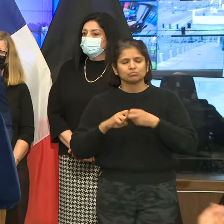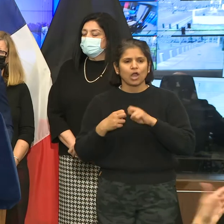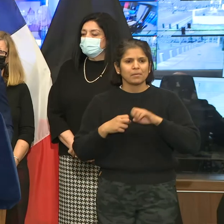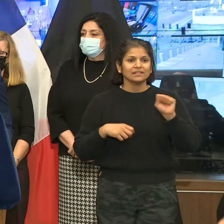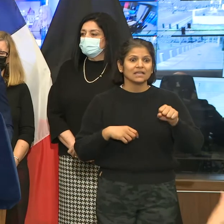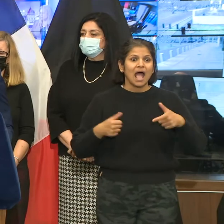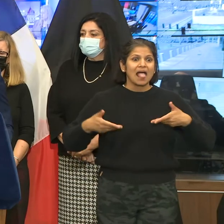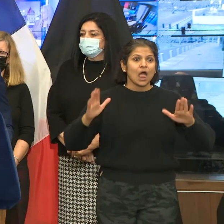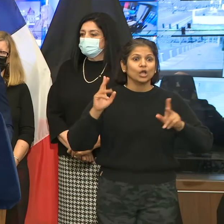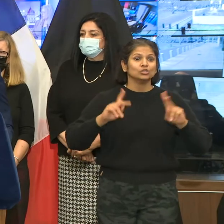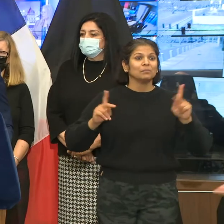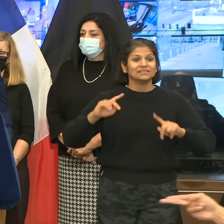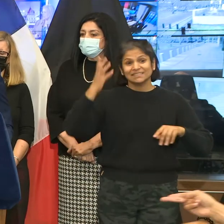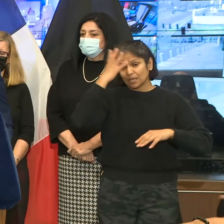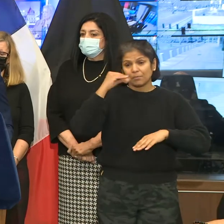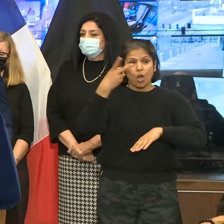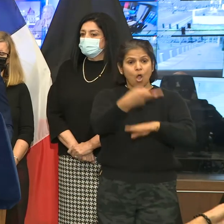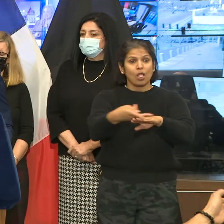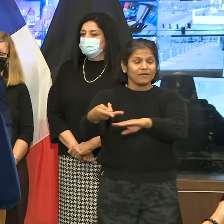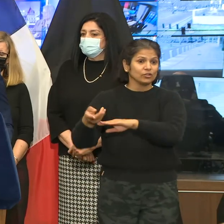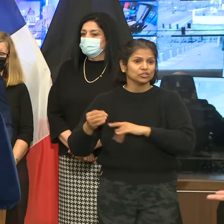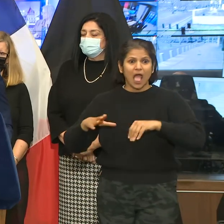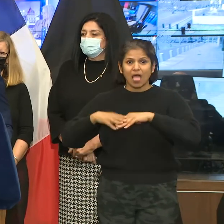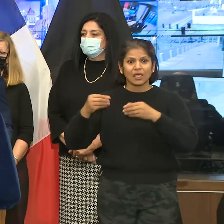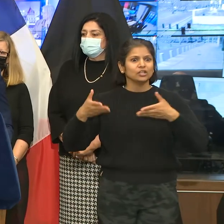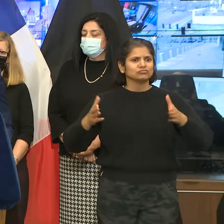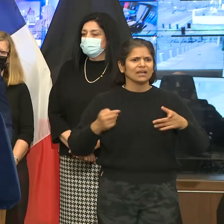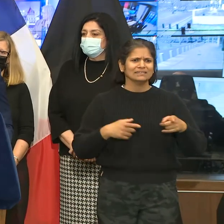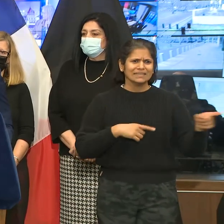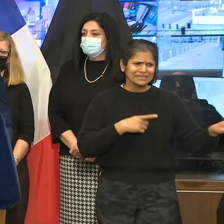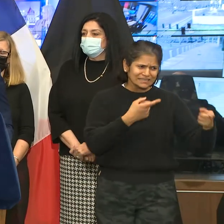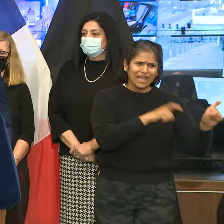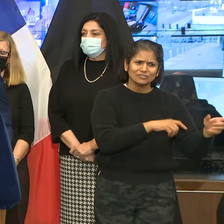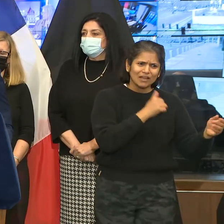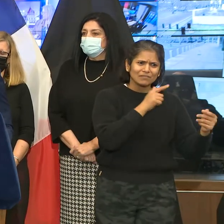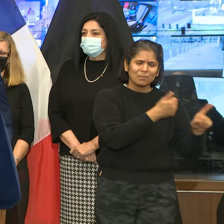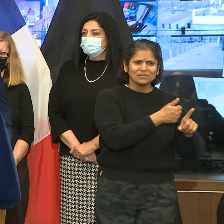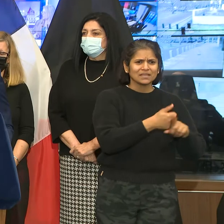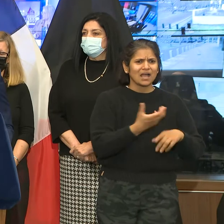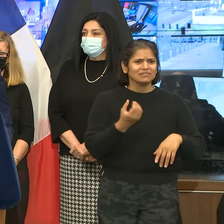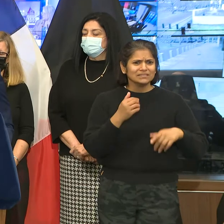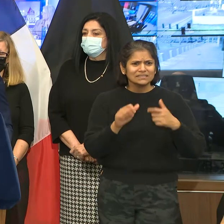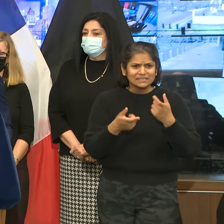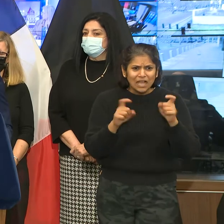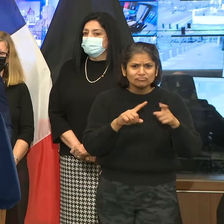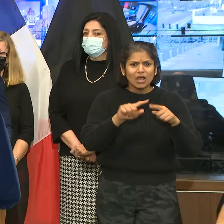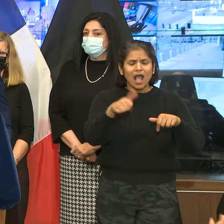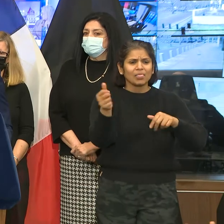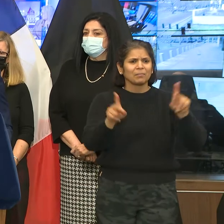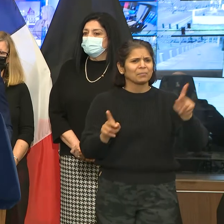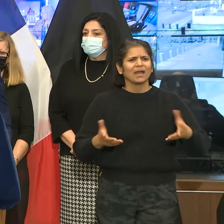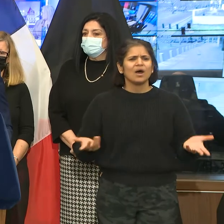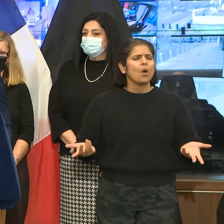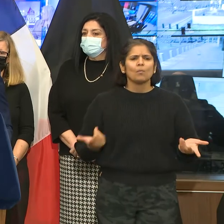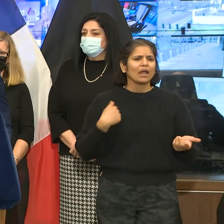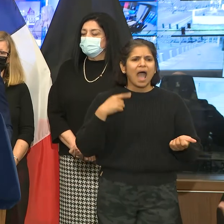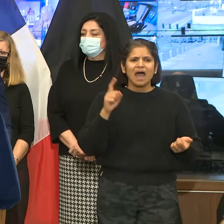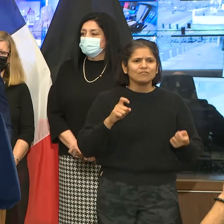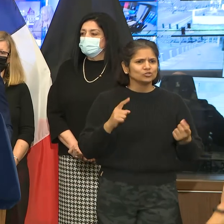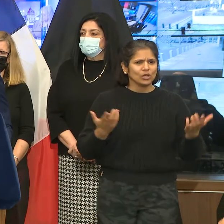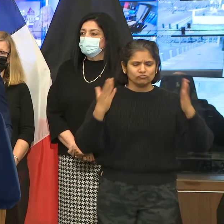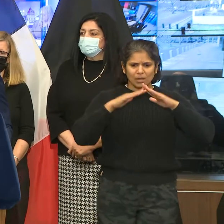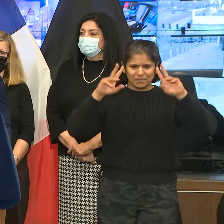streets that are dangerous to themselves or others. We need to really re-examine how we are dealing